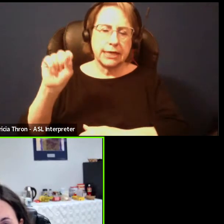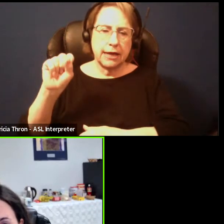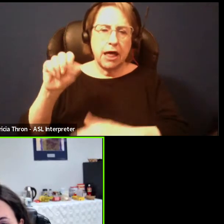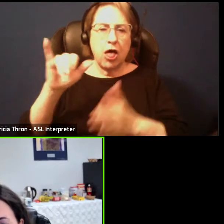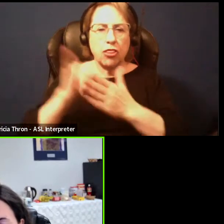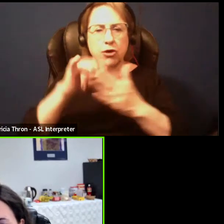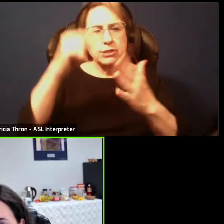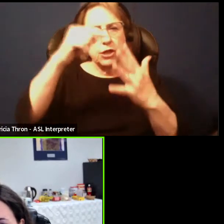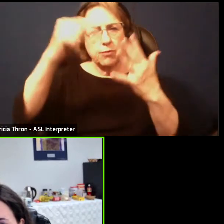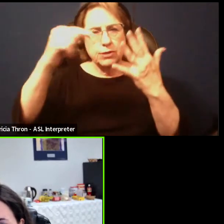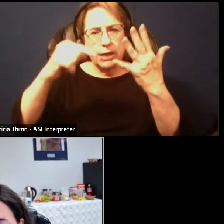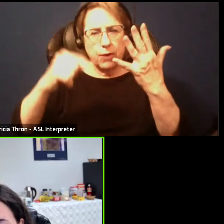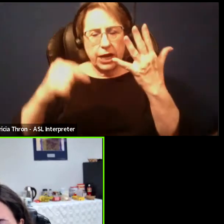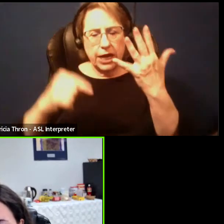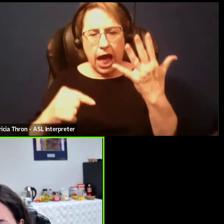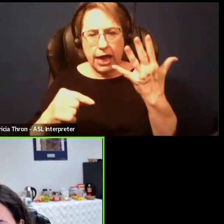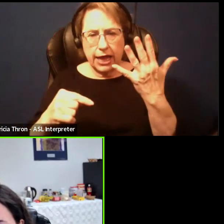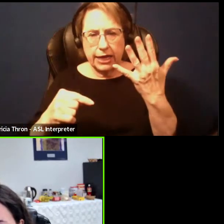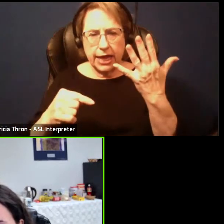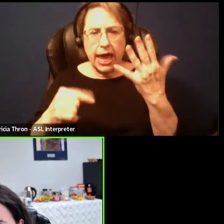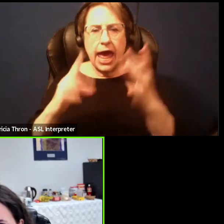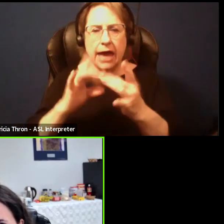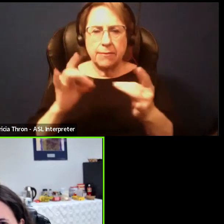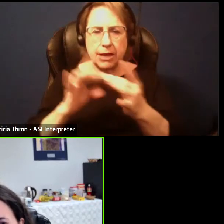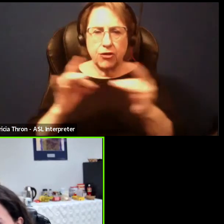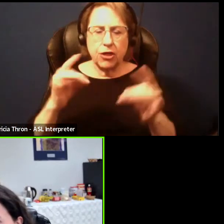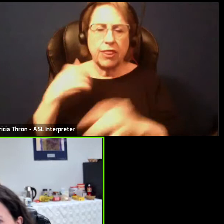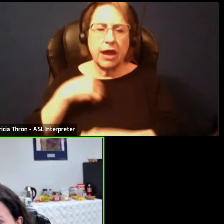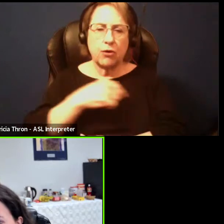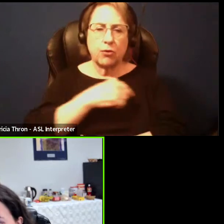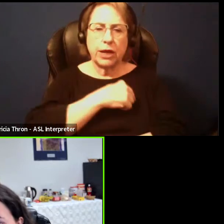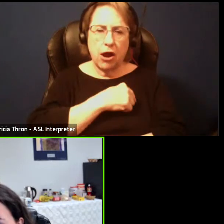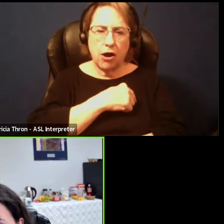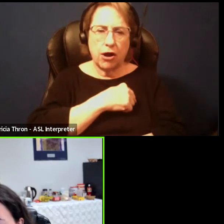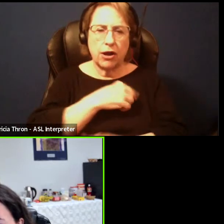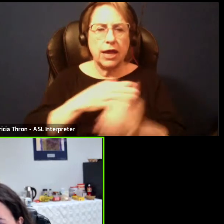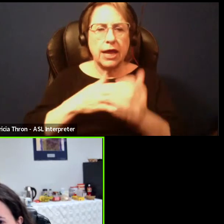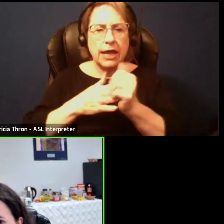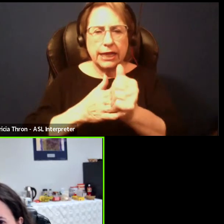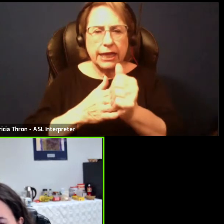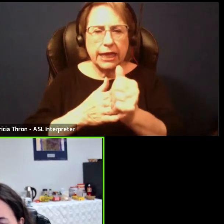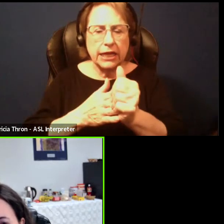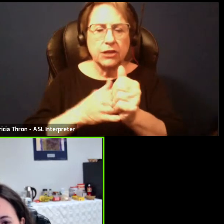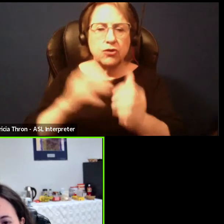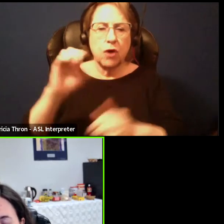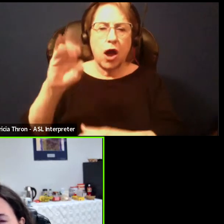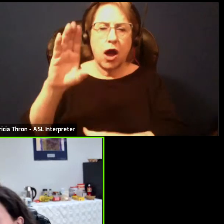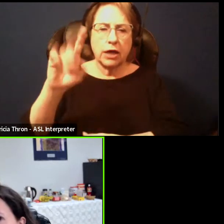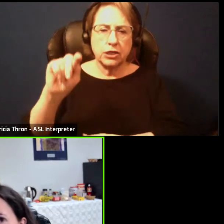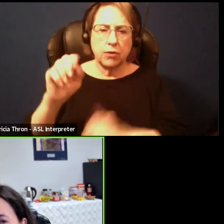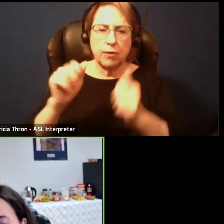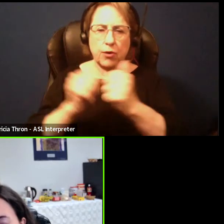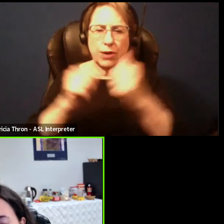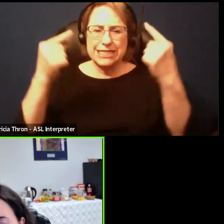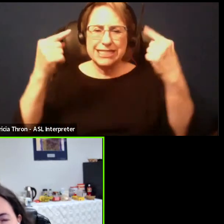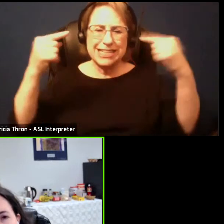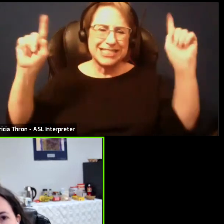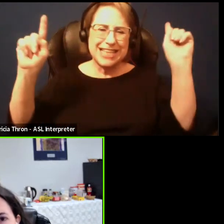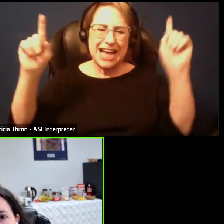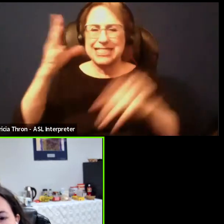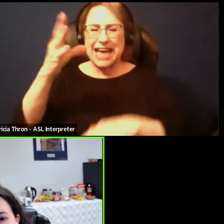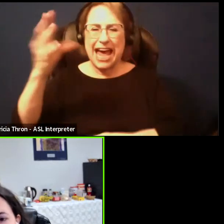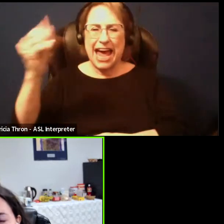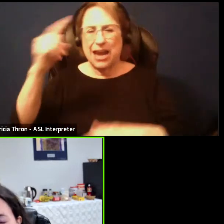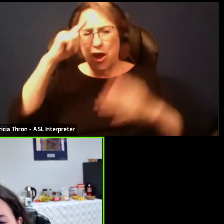points that I wanted to highlight and mention that we are leading into October with some success and hope for a